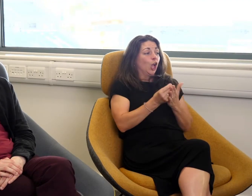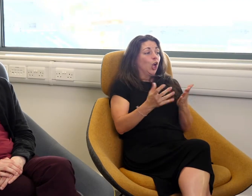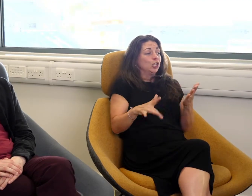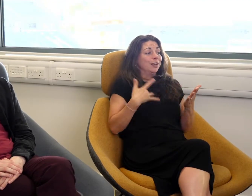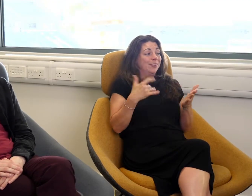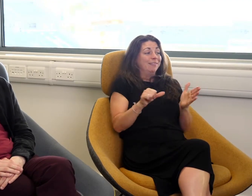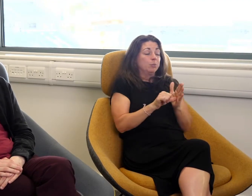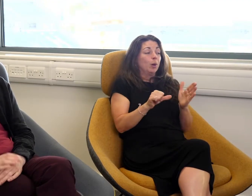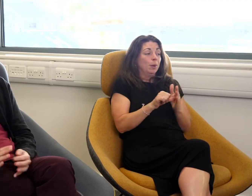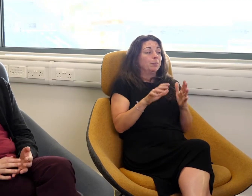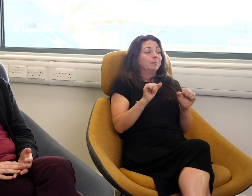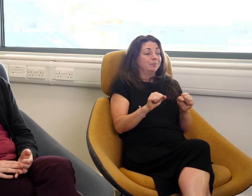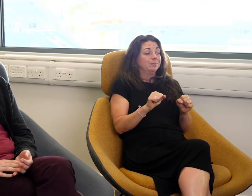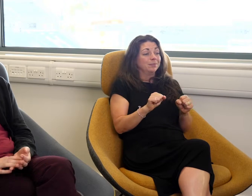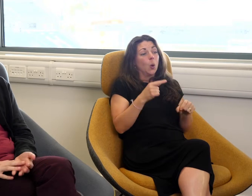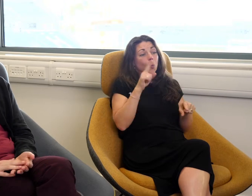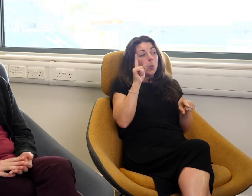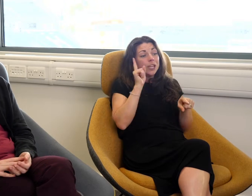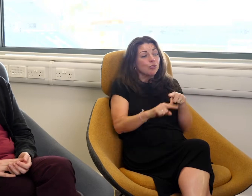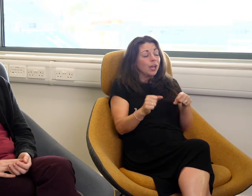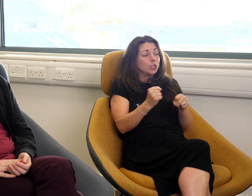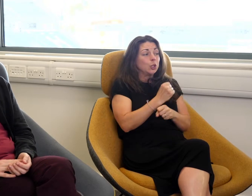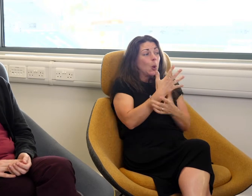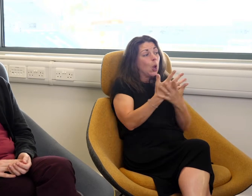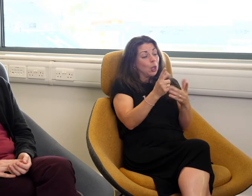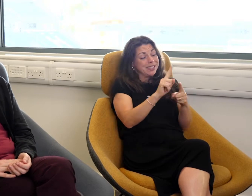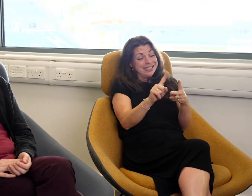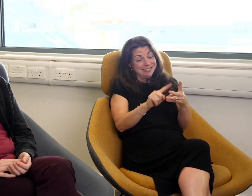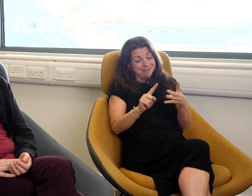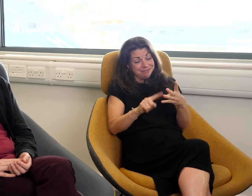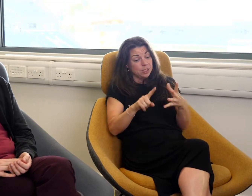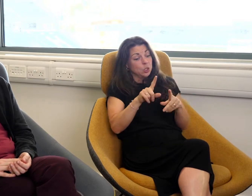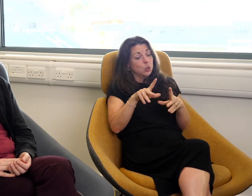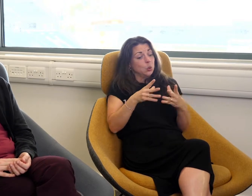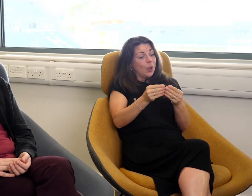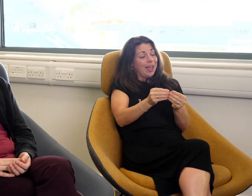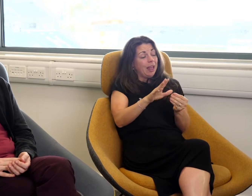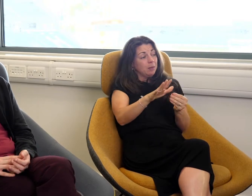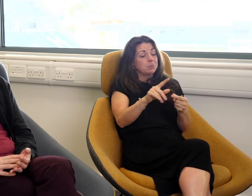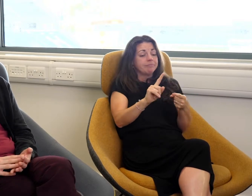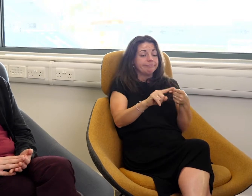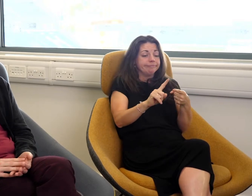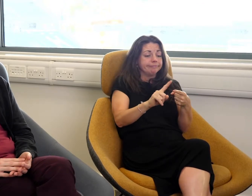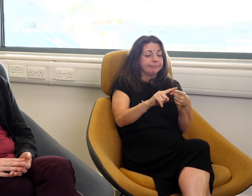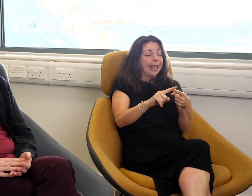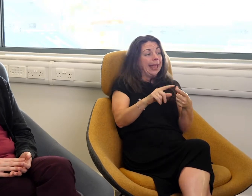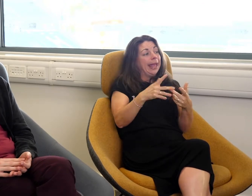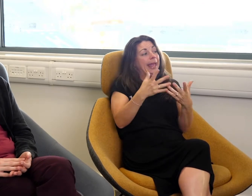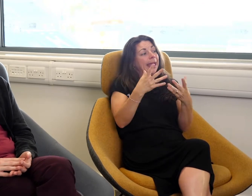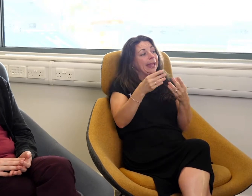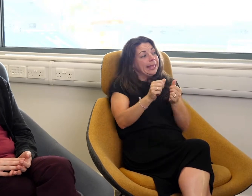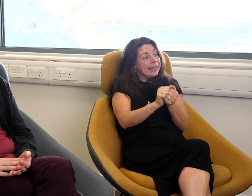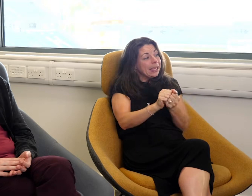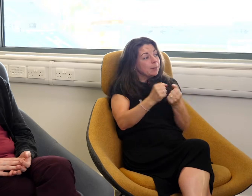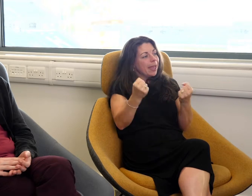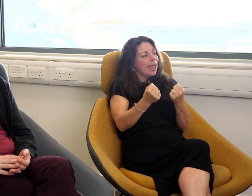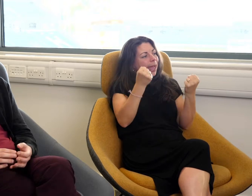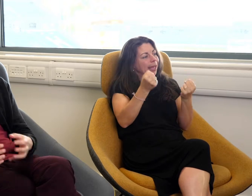lots of things that we're trying to do to help with it. So we're doing things like trying to keep people's energy bills down through measures that we